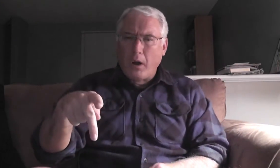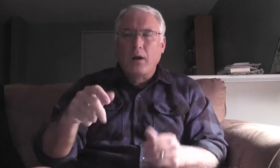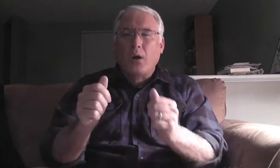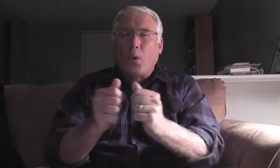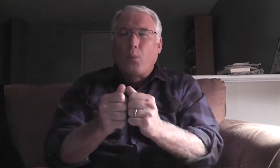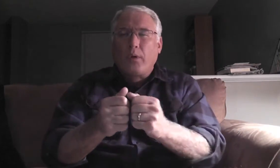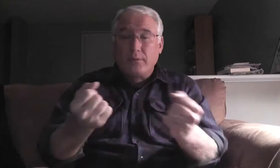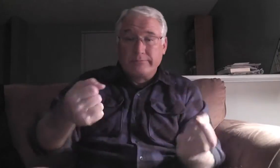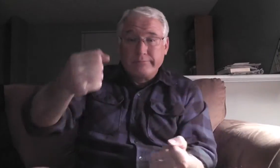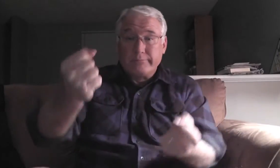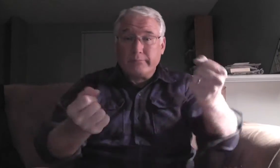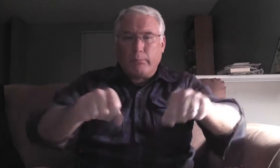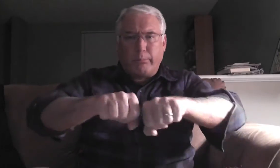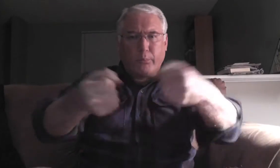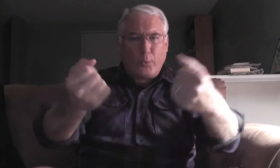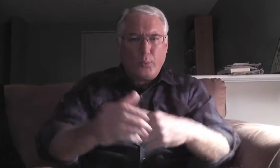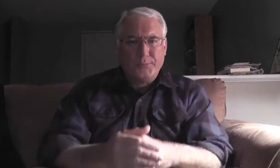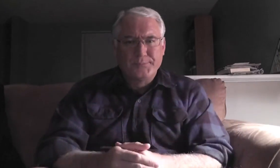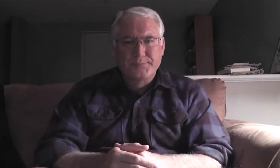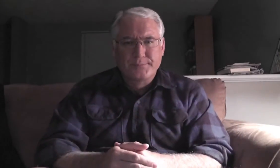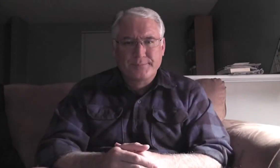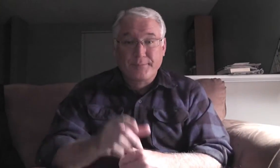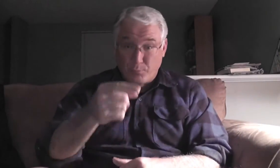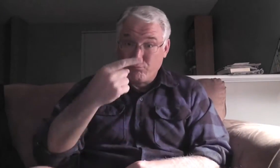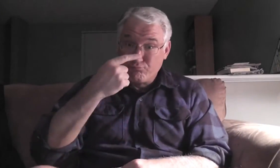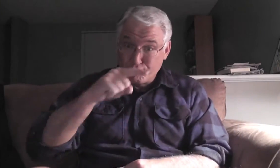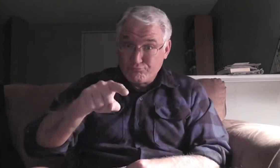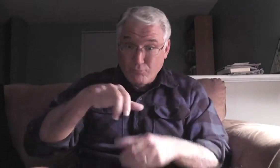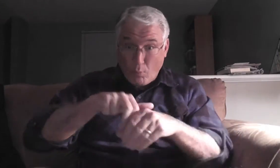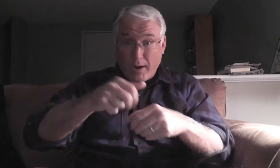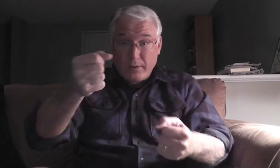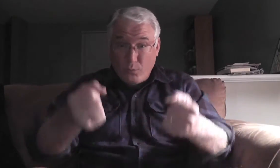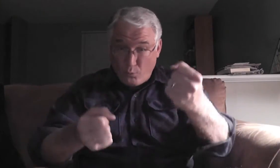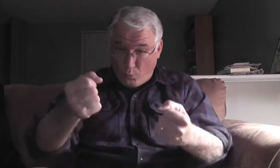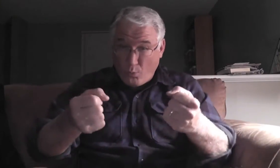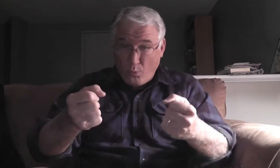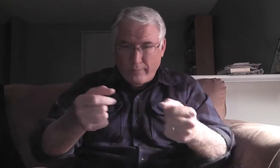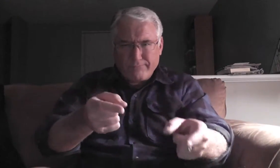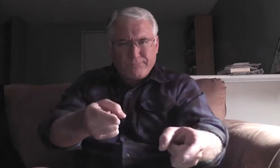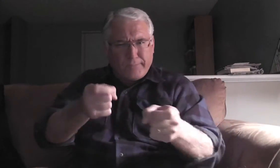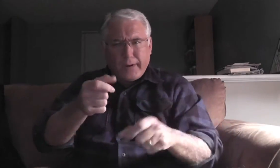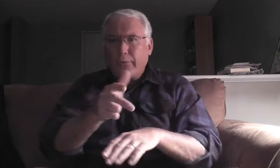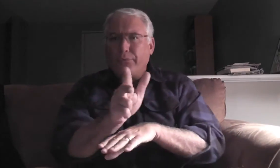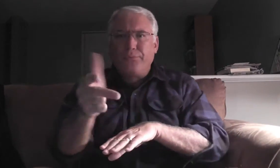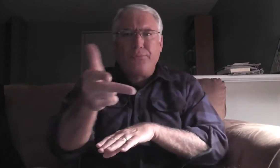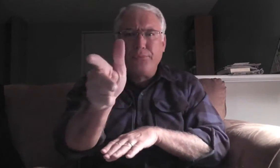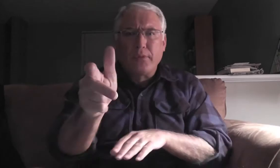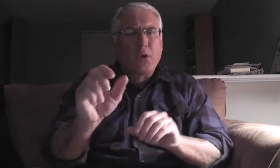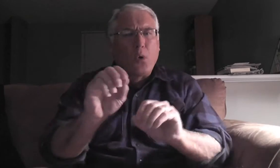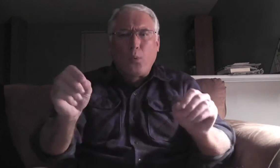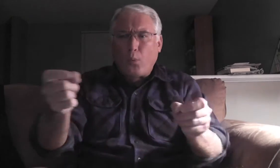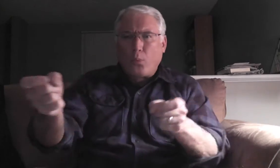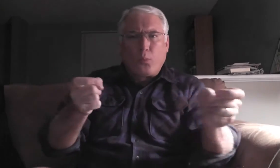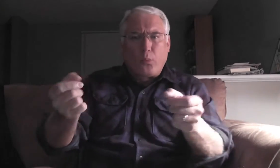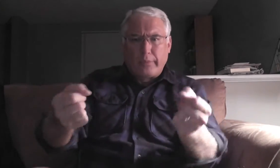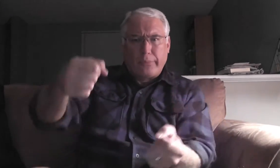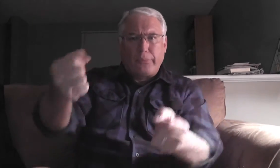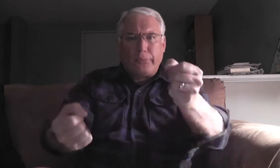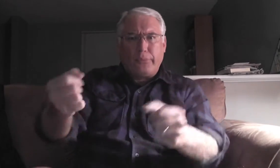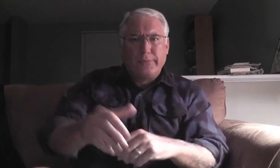car thinking it's okay that the steering wheel's broken. Would you think that that's okay to go around a car that